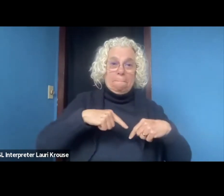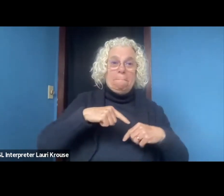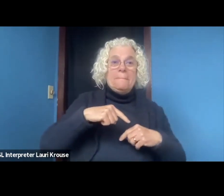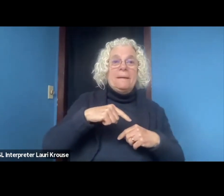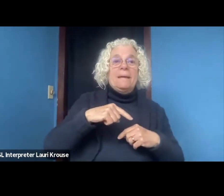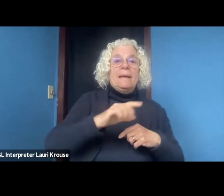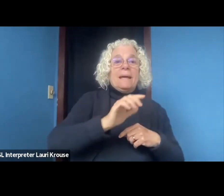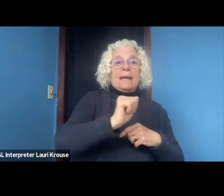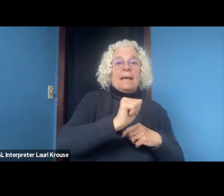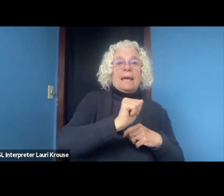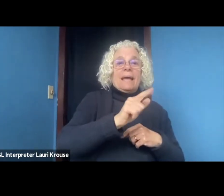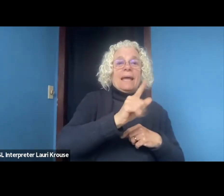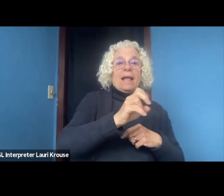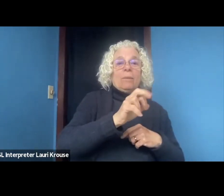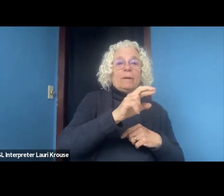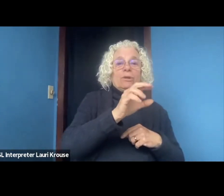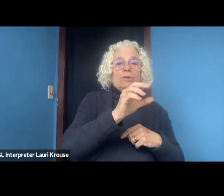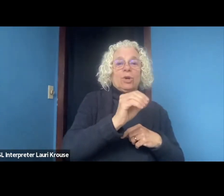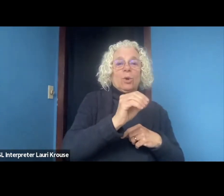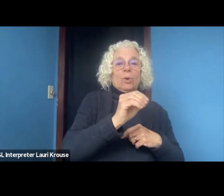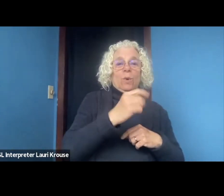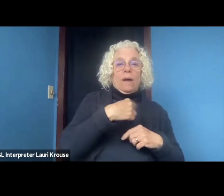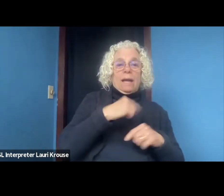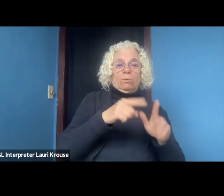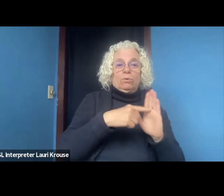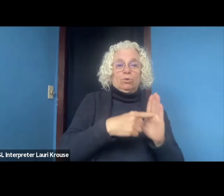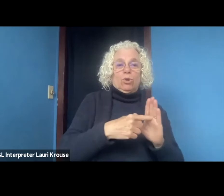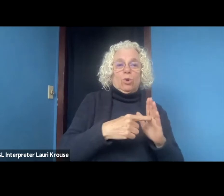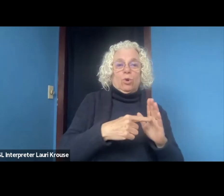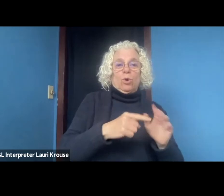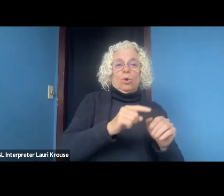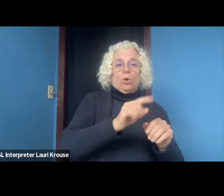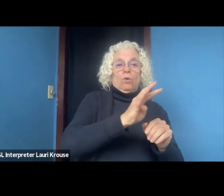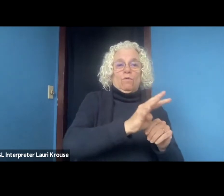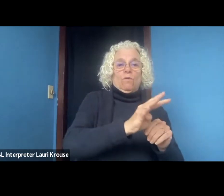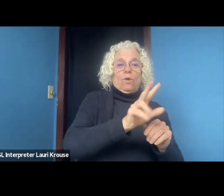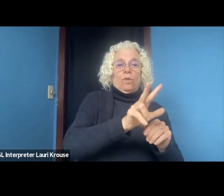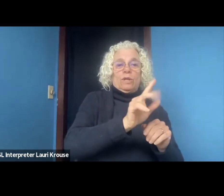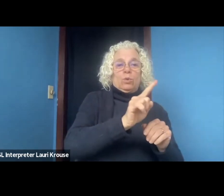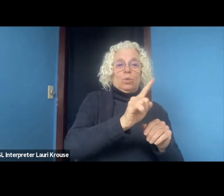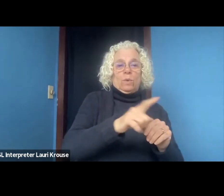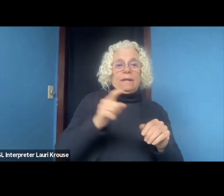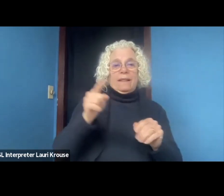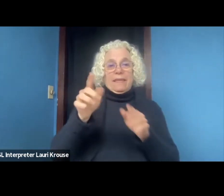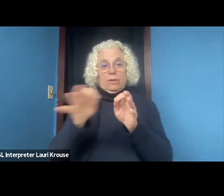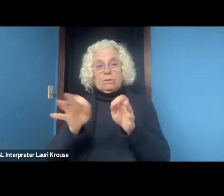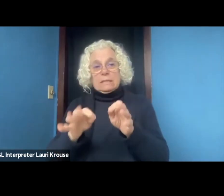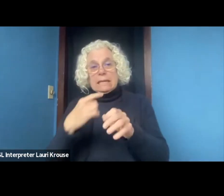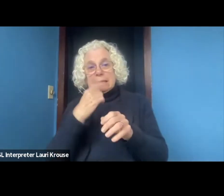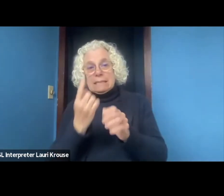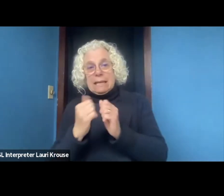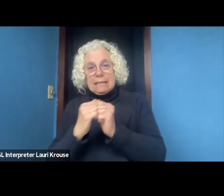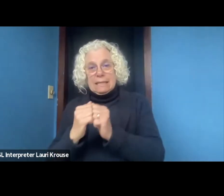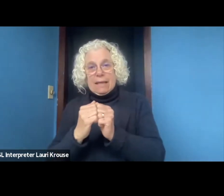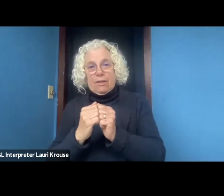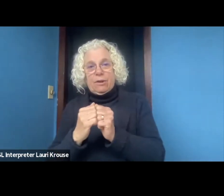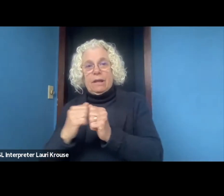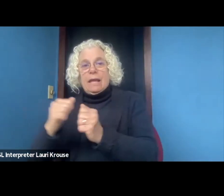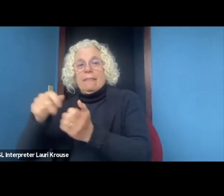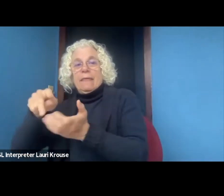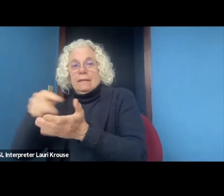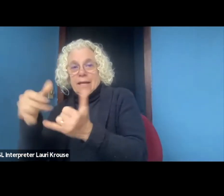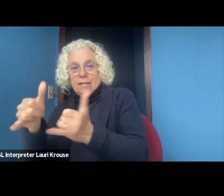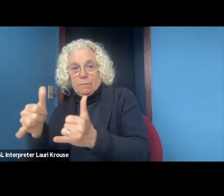ready, I'll give the symbol for the 4 counts, 3, 2, 1, and then we'll just say it together and then have the dance party, and then maybe this will